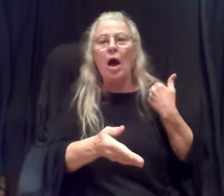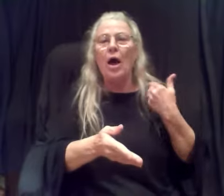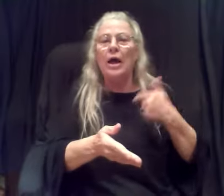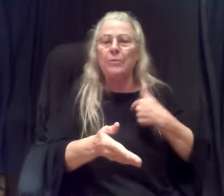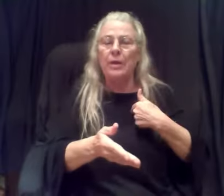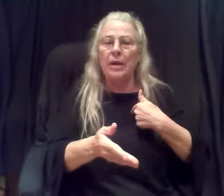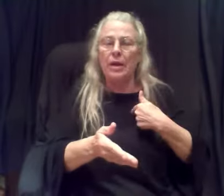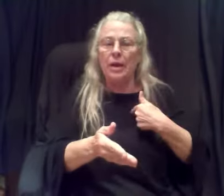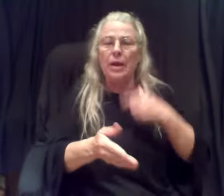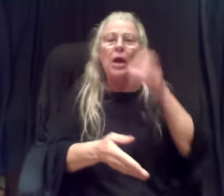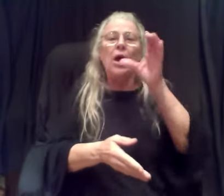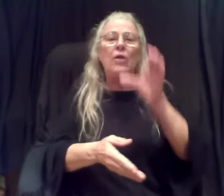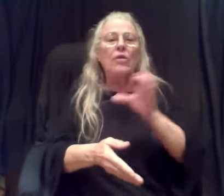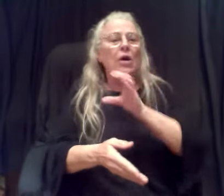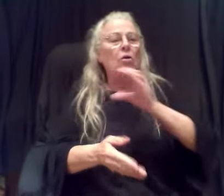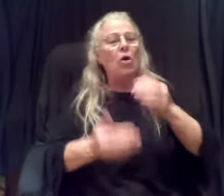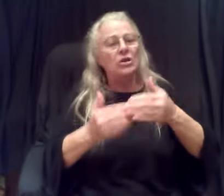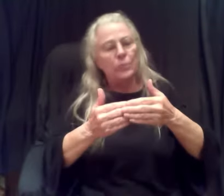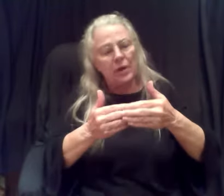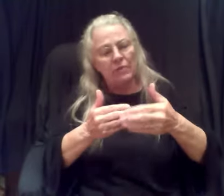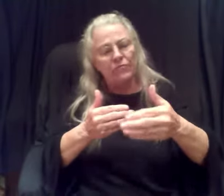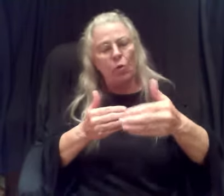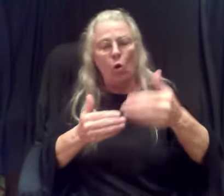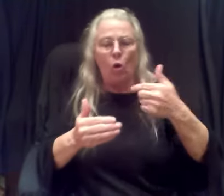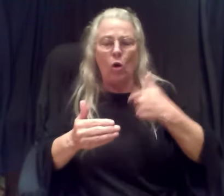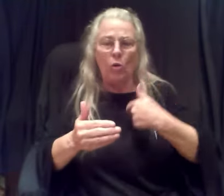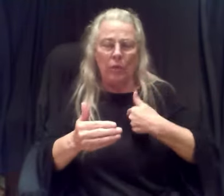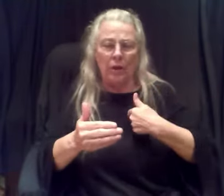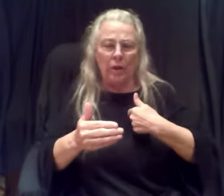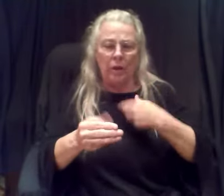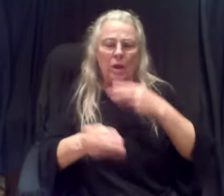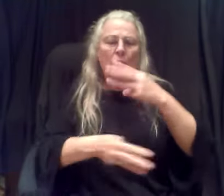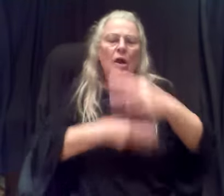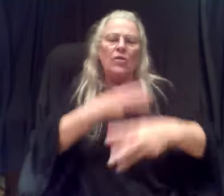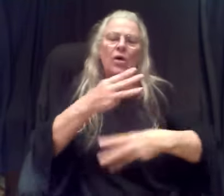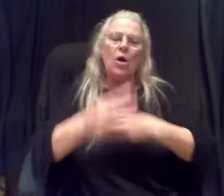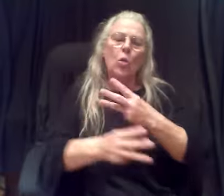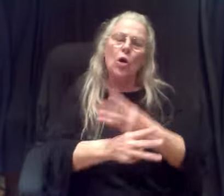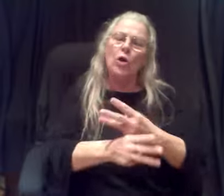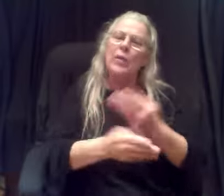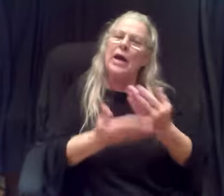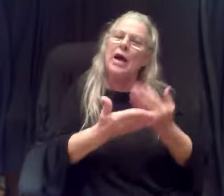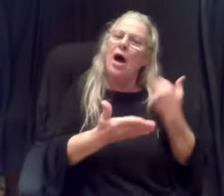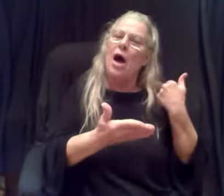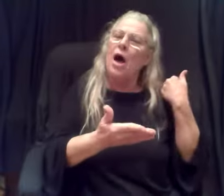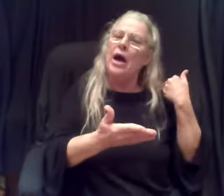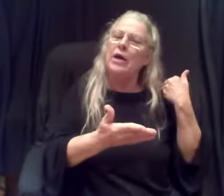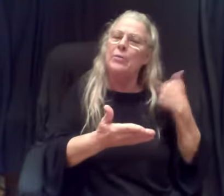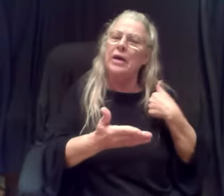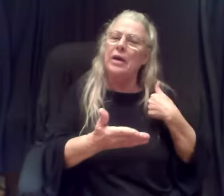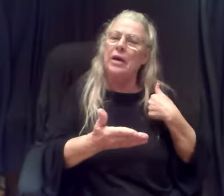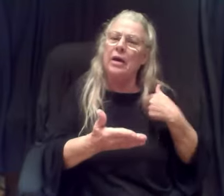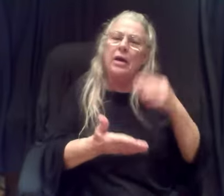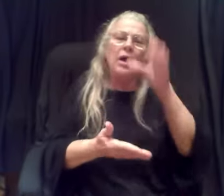behind me, the cross before me, the world behind me,